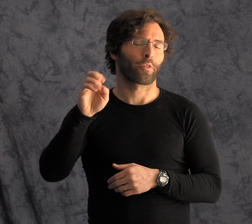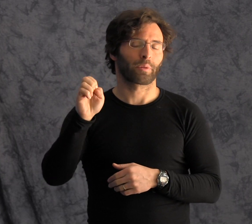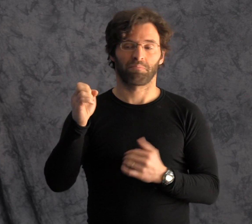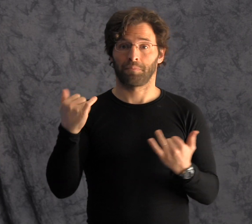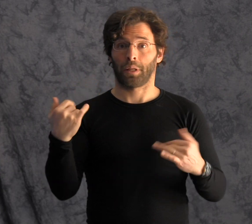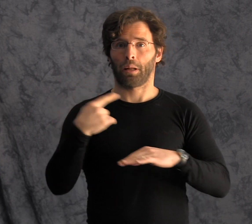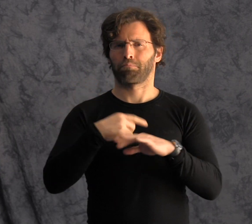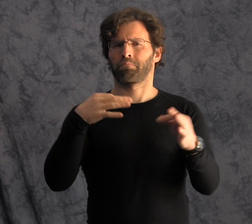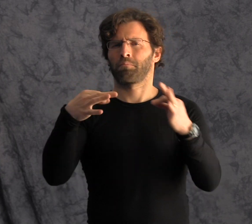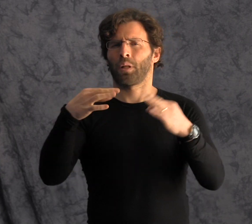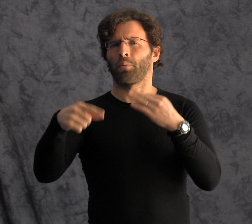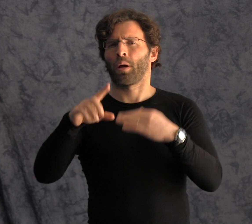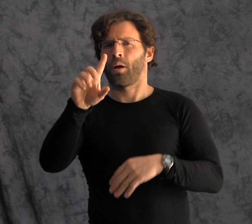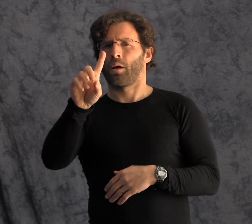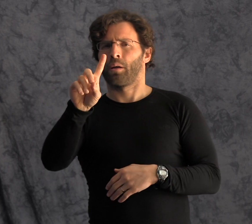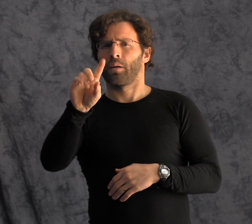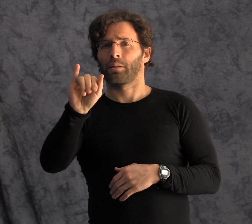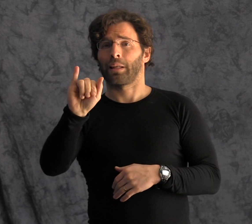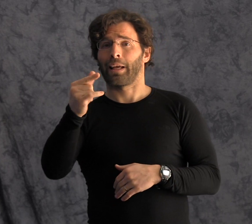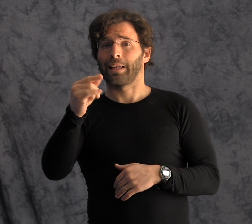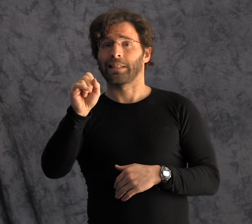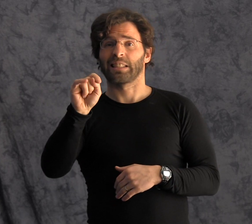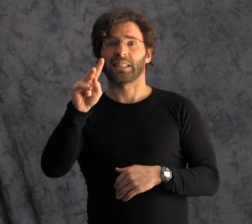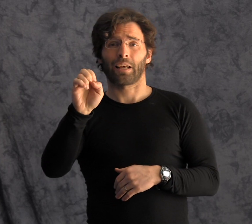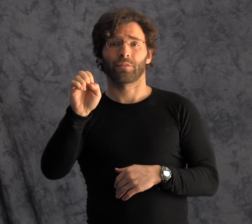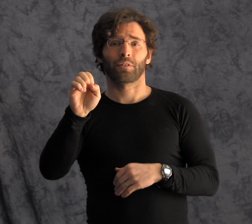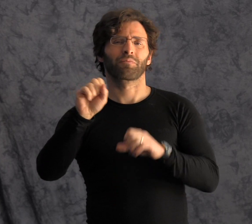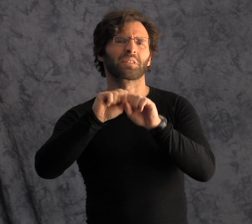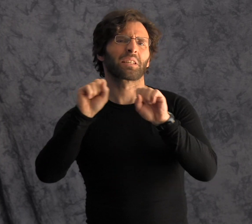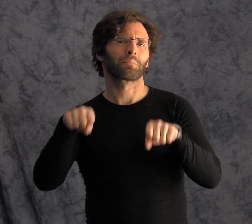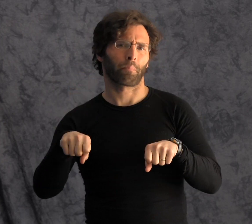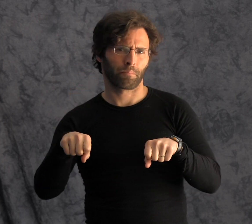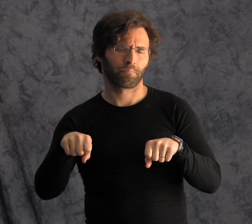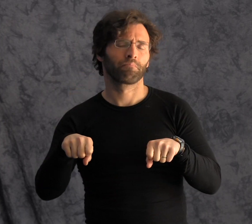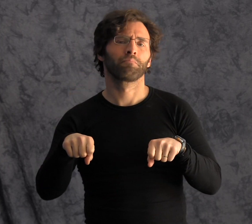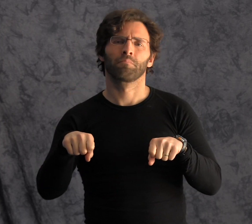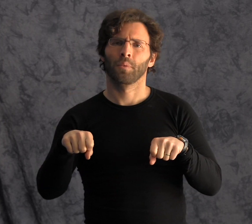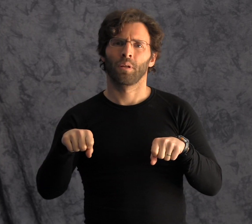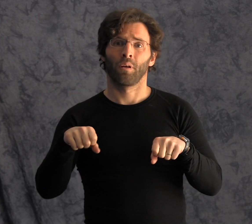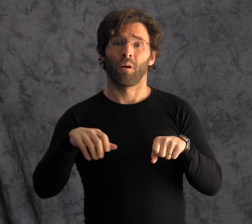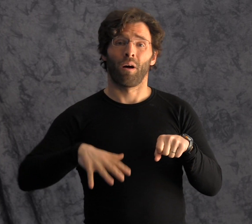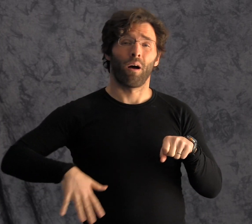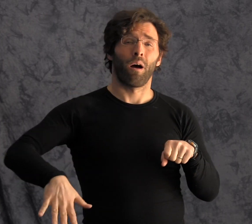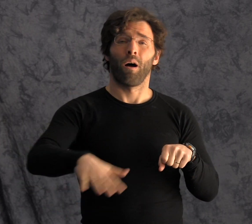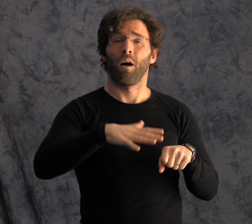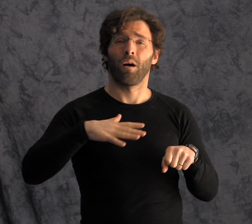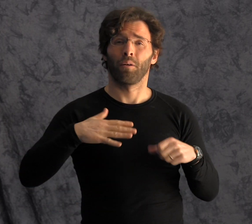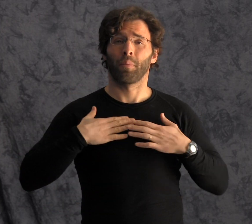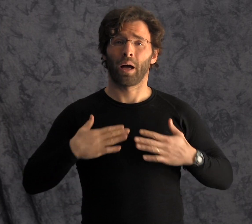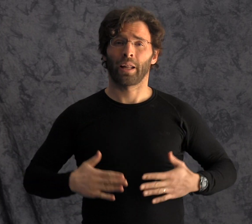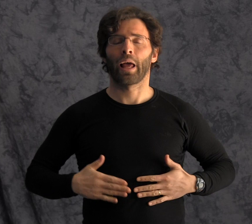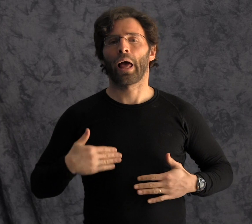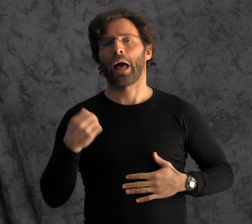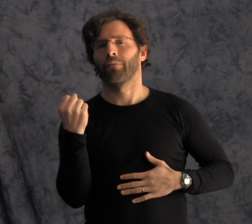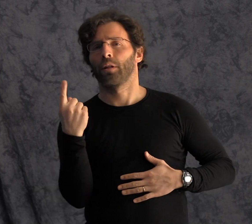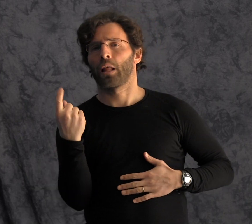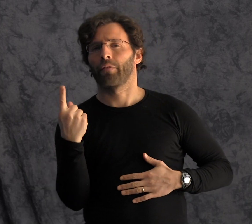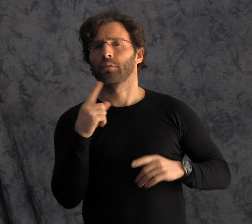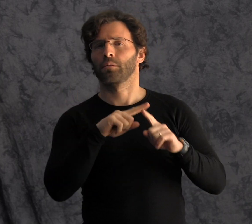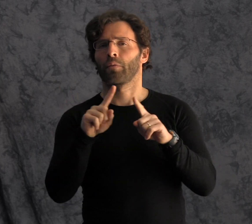The digestive system is one of 11 major organ systems in the body, and like all other organ systems, it does have special functions on its own, but